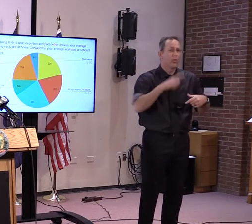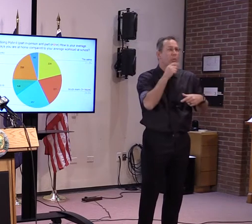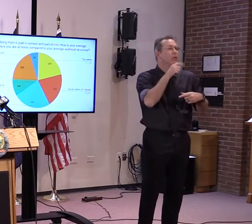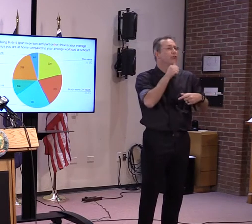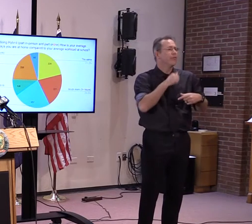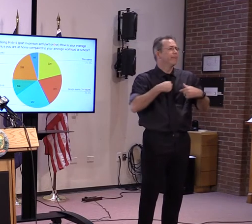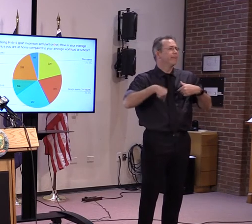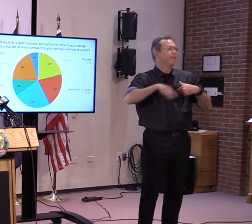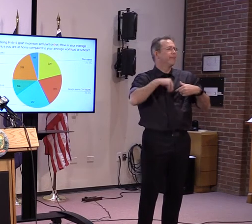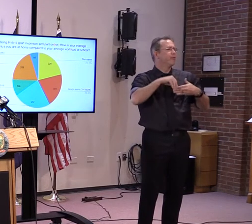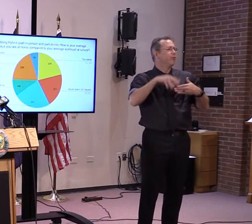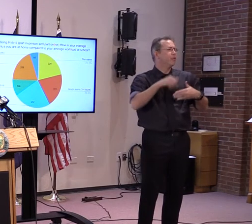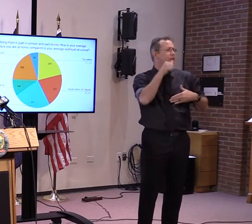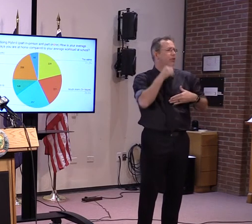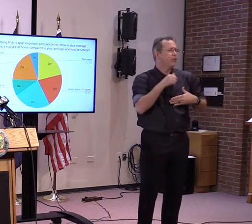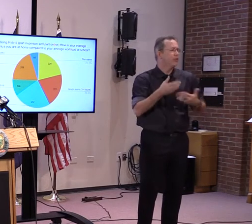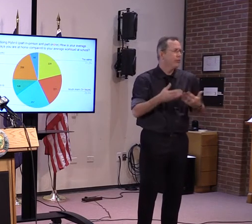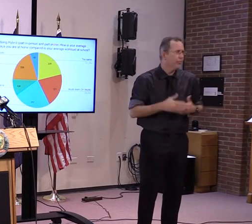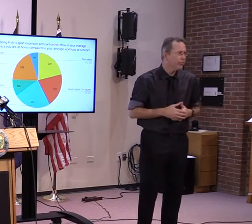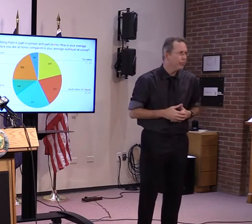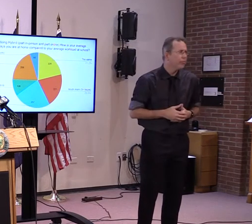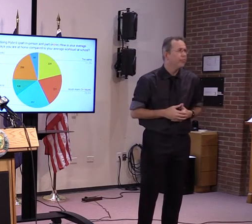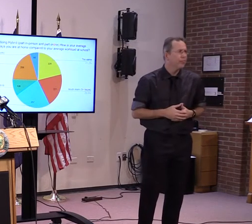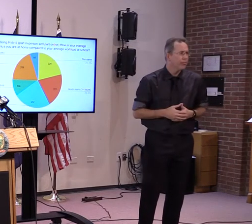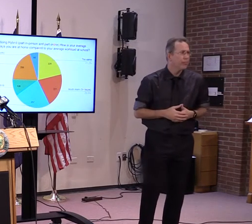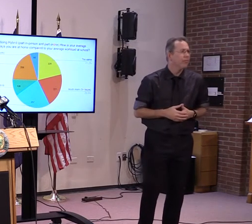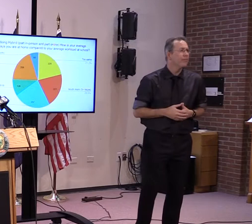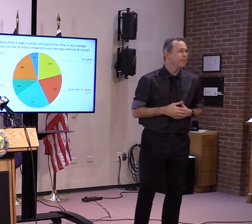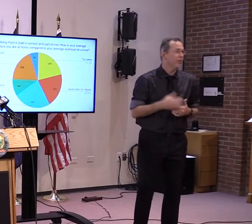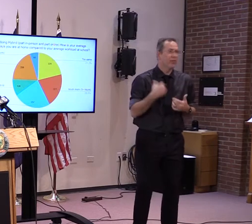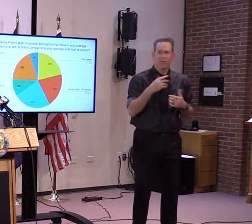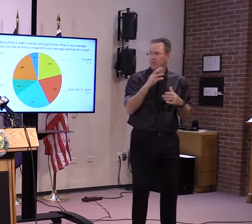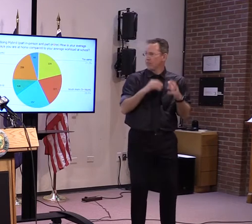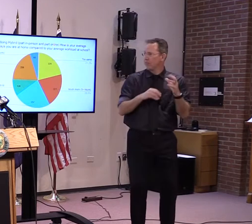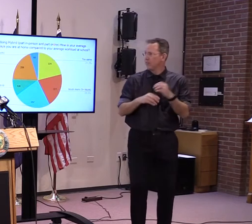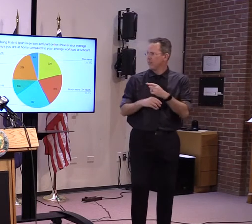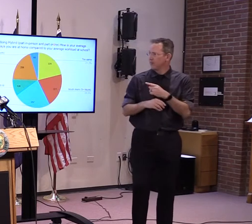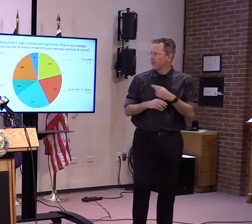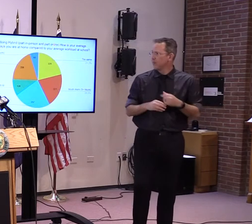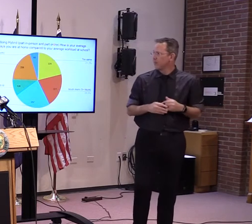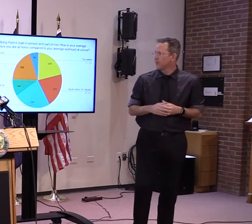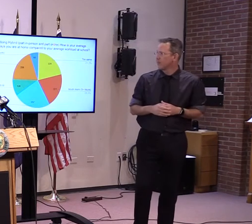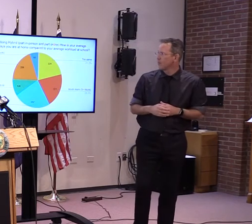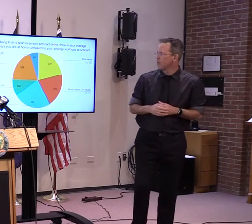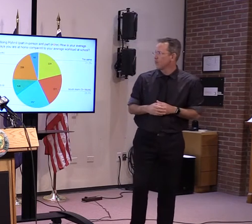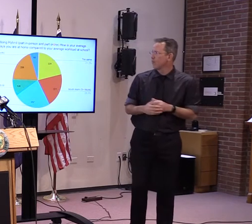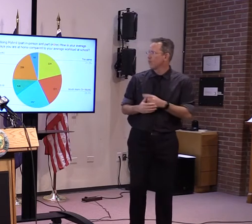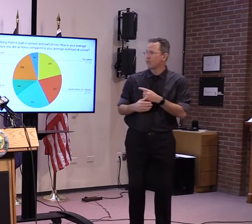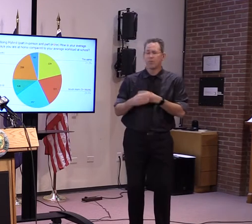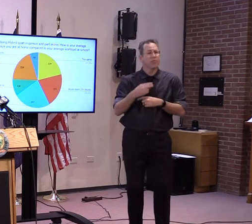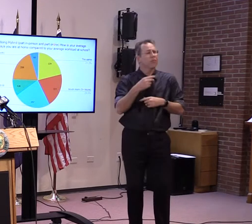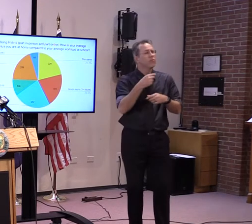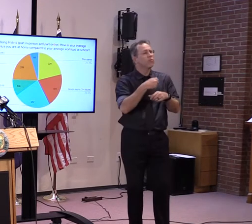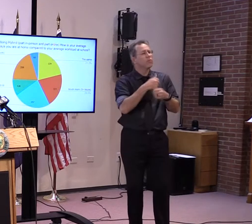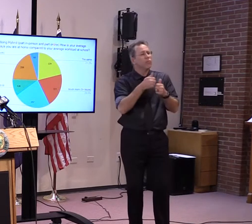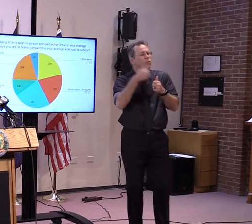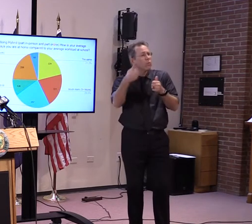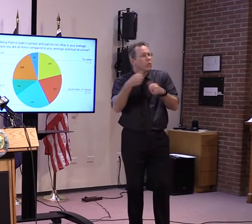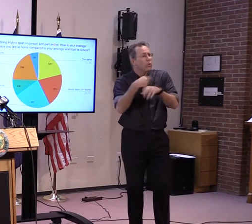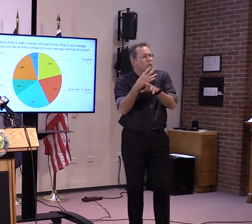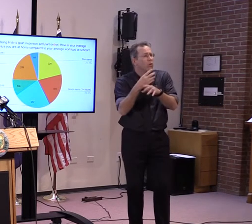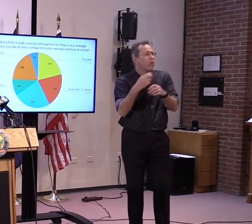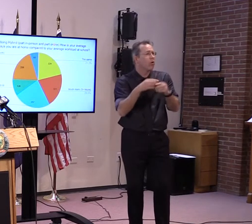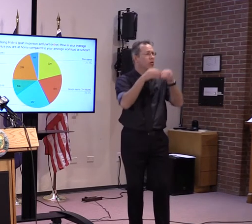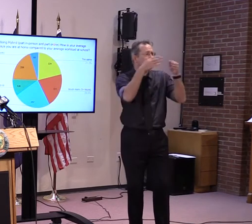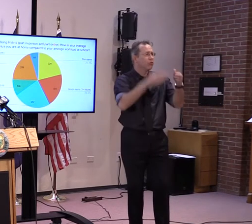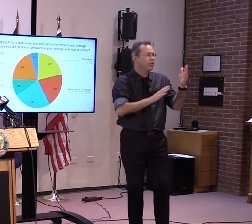So for hybrid learning, because a lot of students are doing this form, we kind of wanted to survey kids and how they felt the workload was,